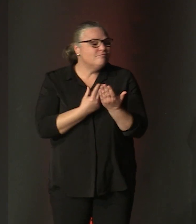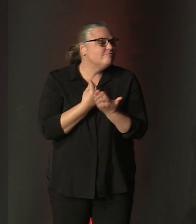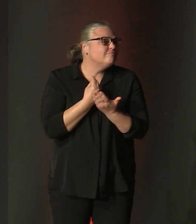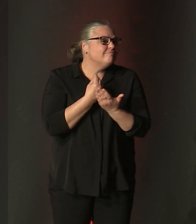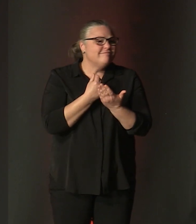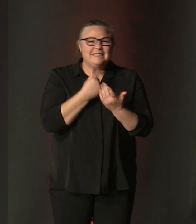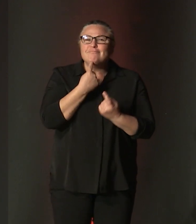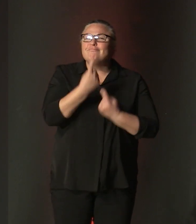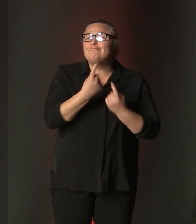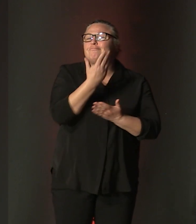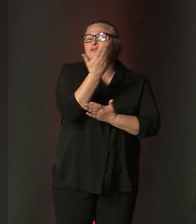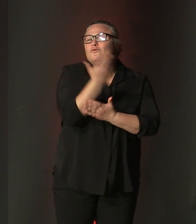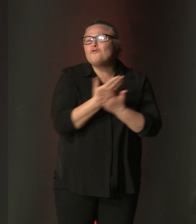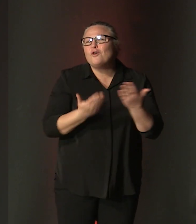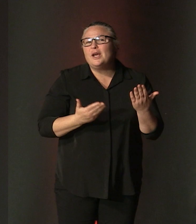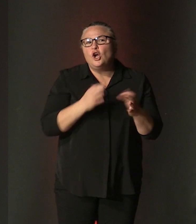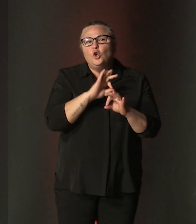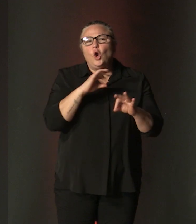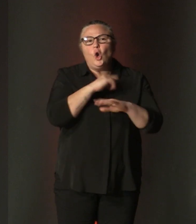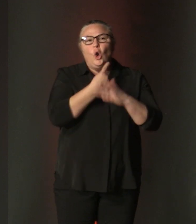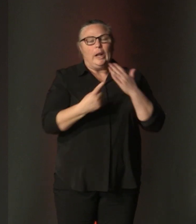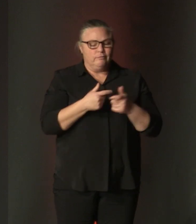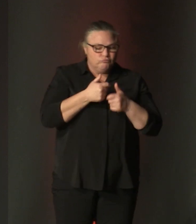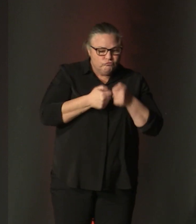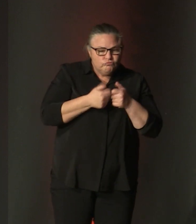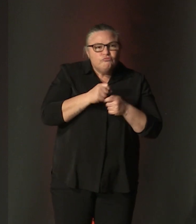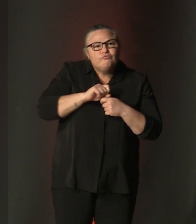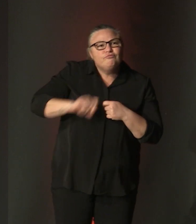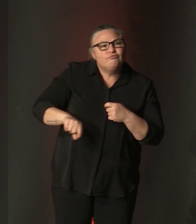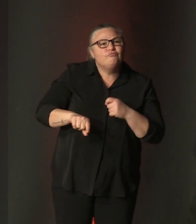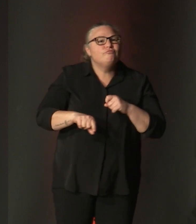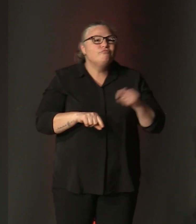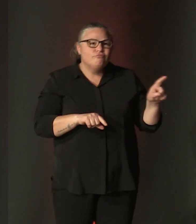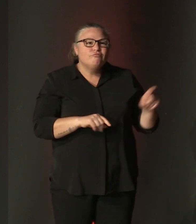much bigger stories than a short text message can hold.